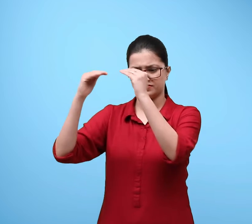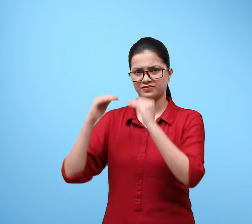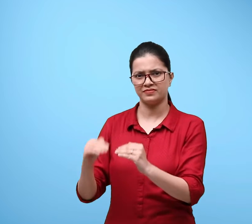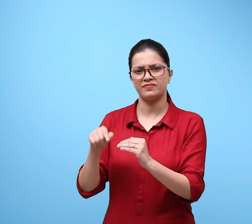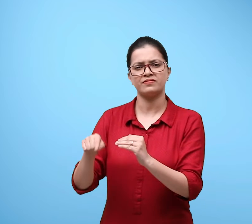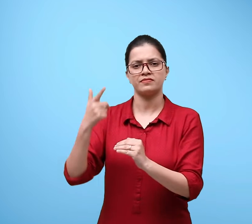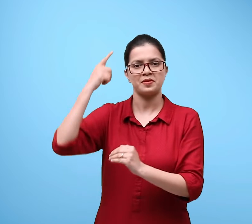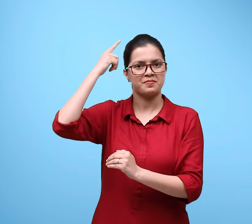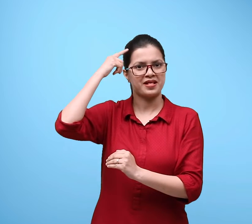mustard oil,